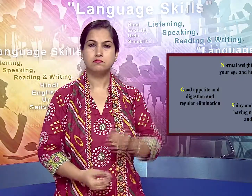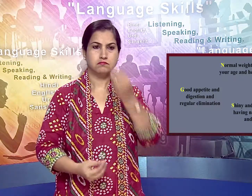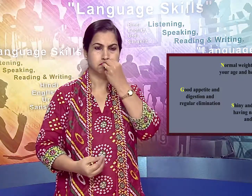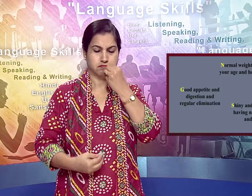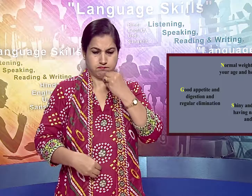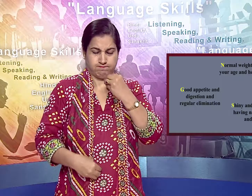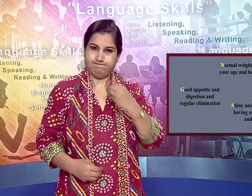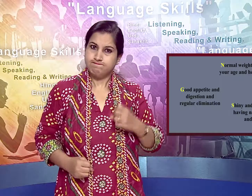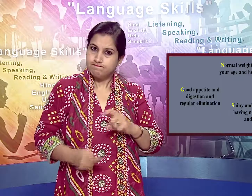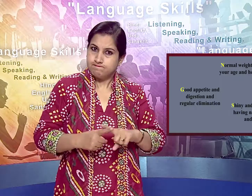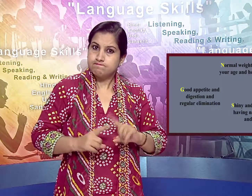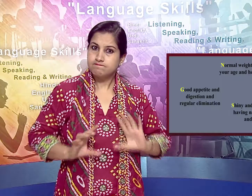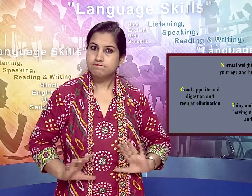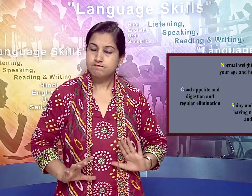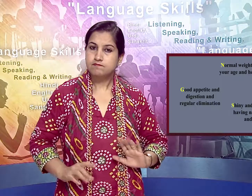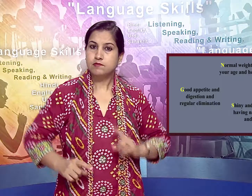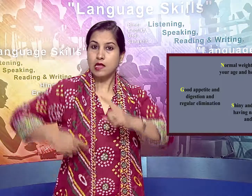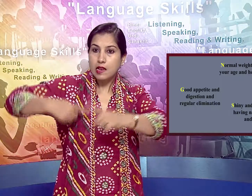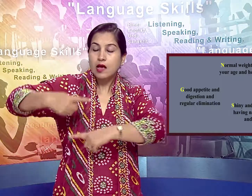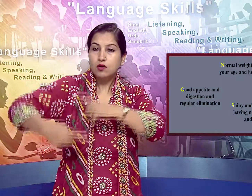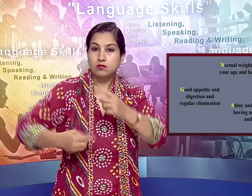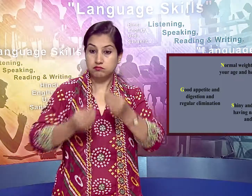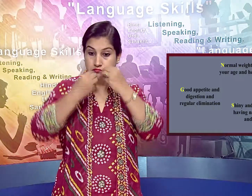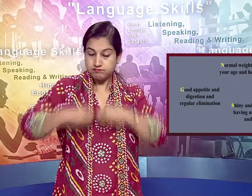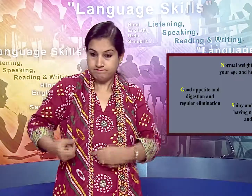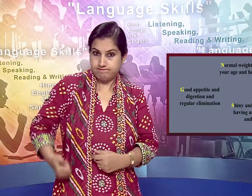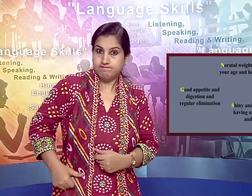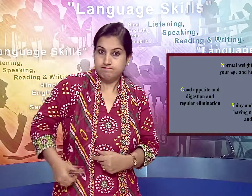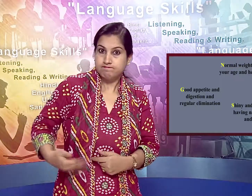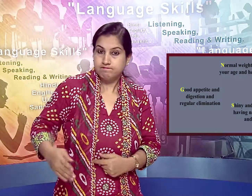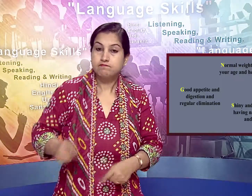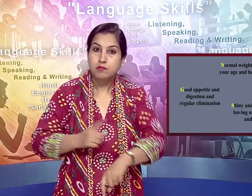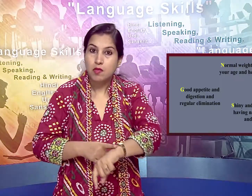appetite and digestion and regular elimination,